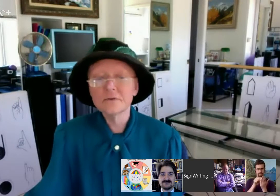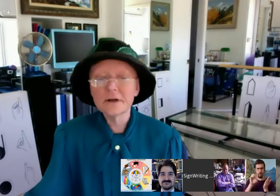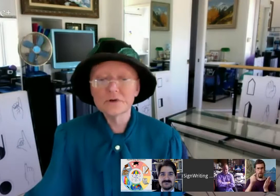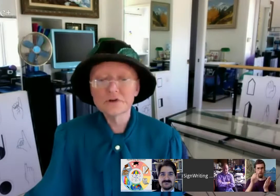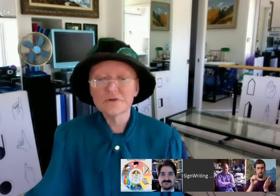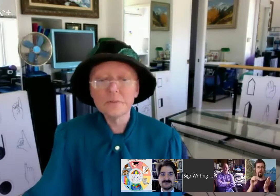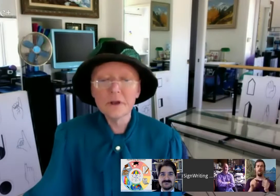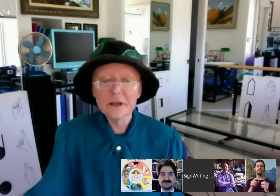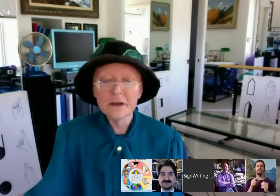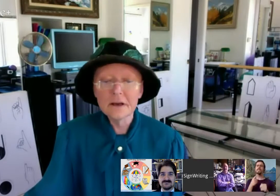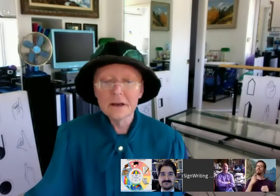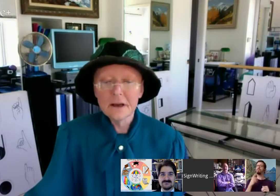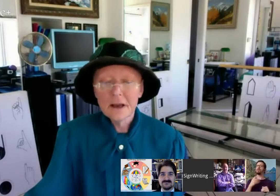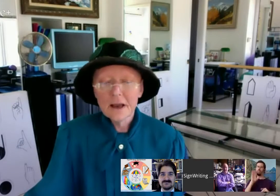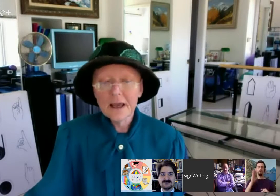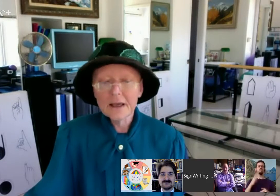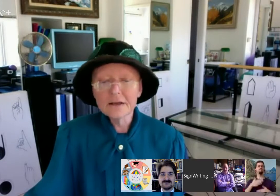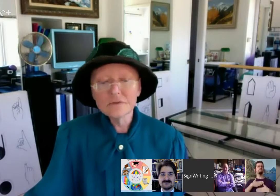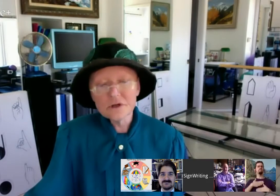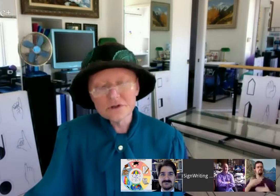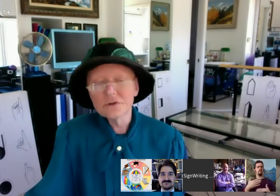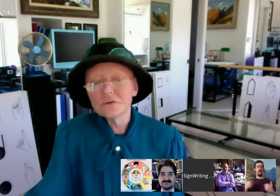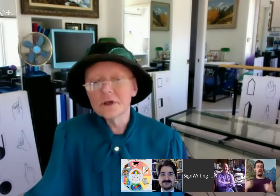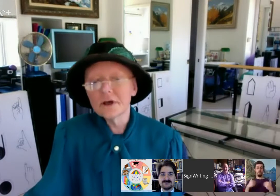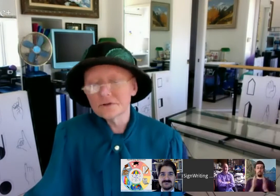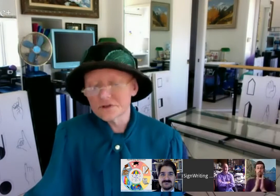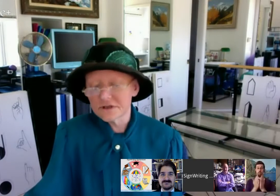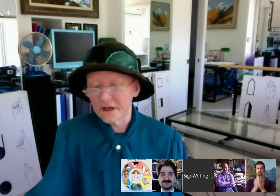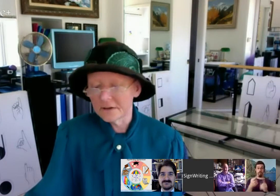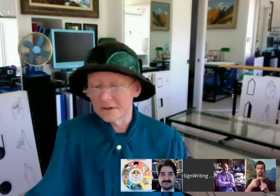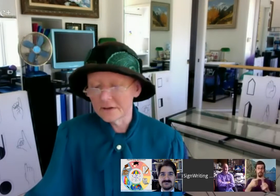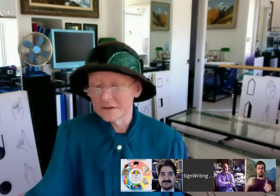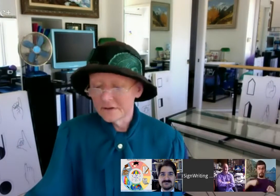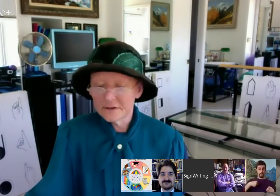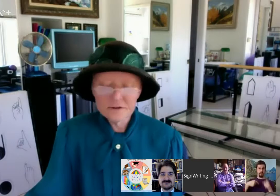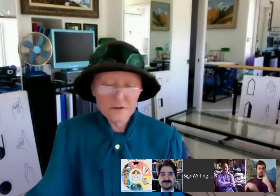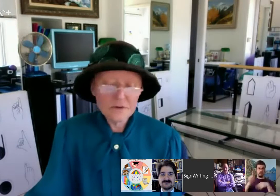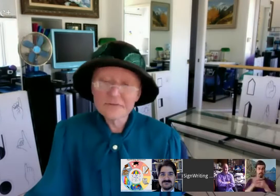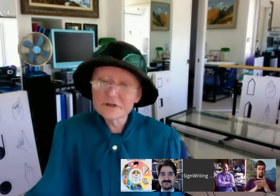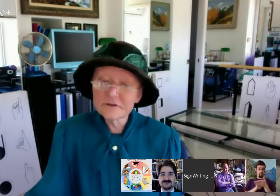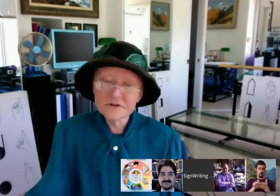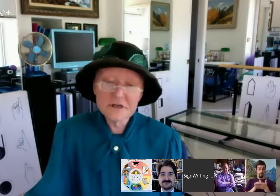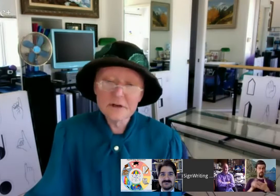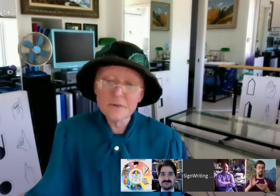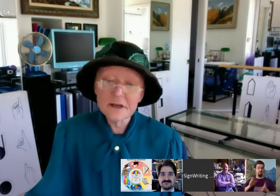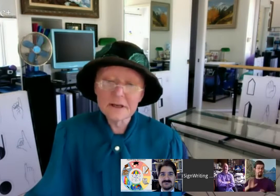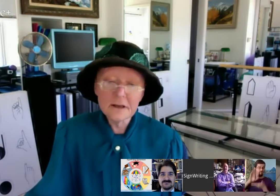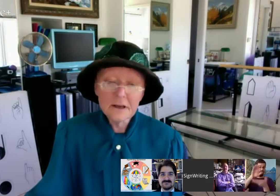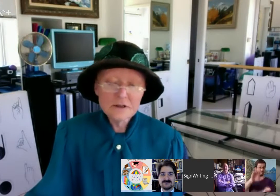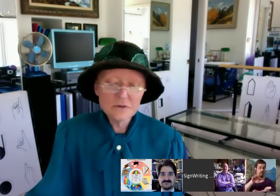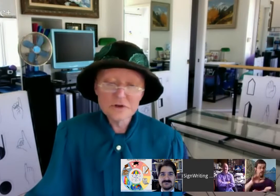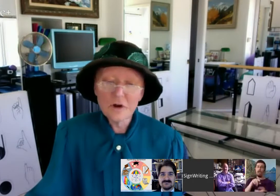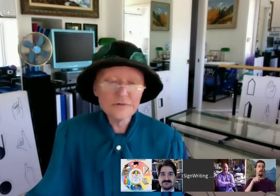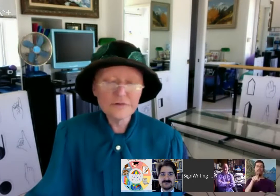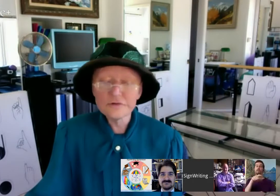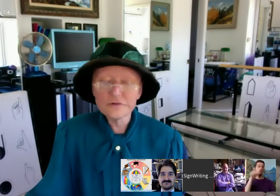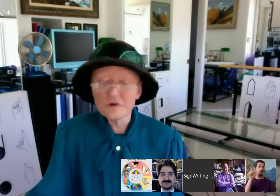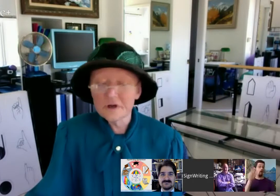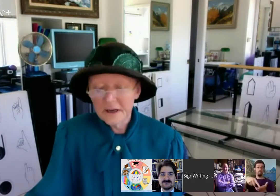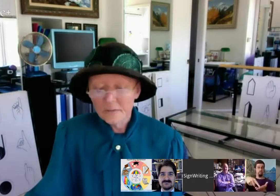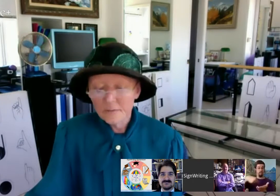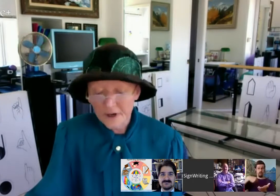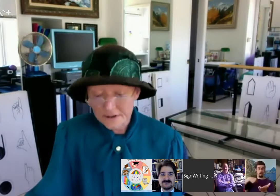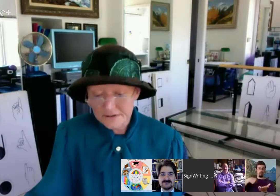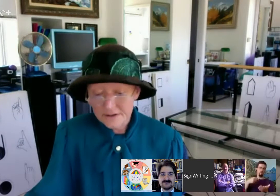donated SignWriting books from me, and in return they understand that they don't have to give us any money, so it's all